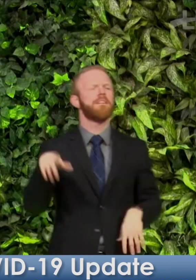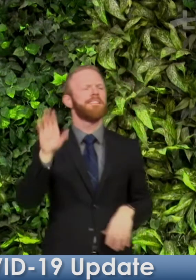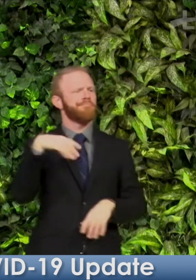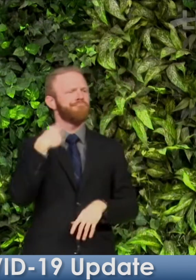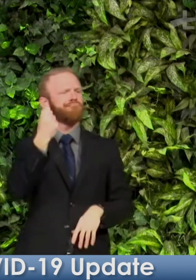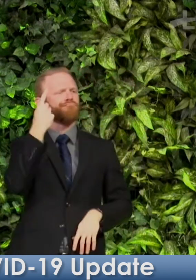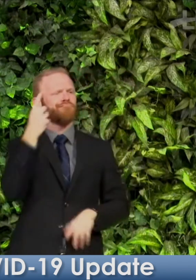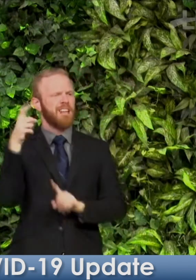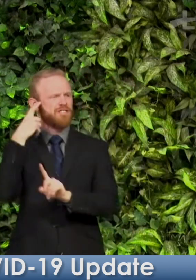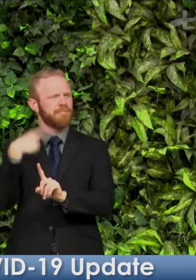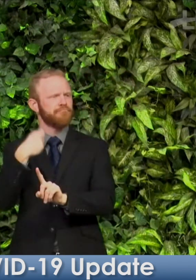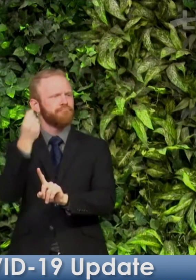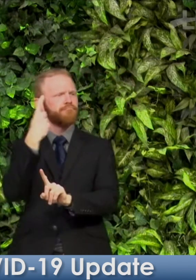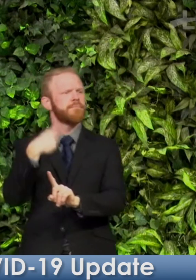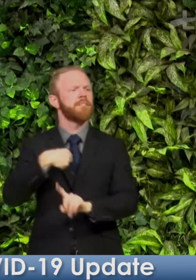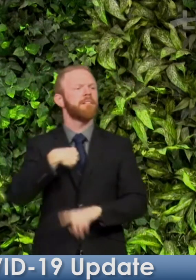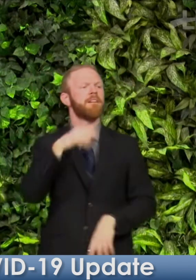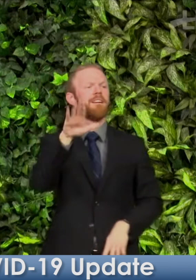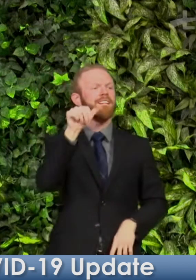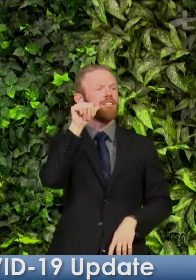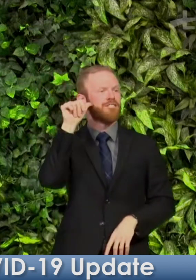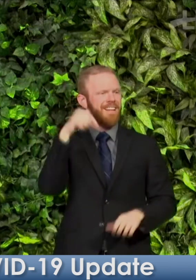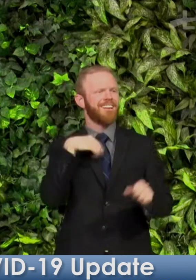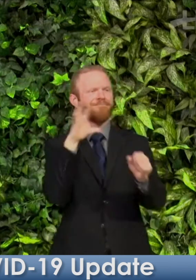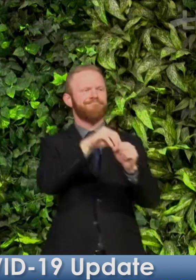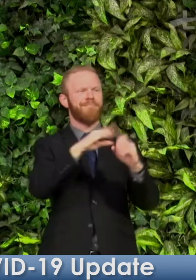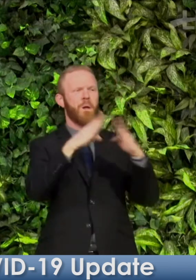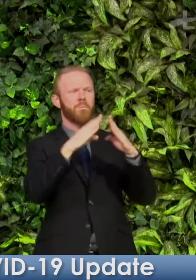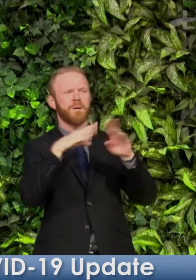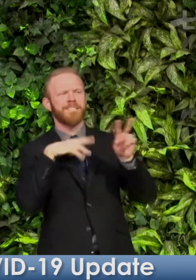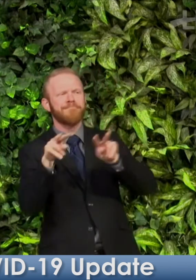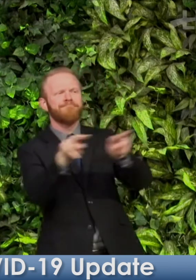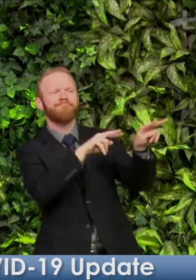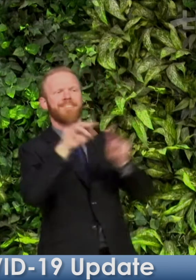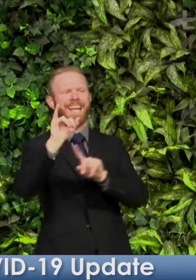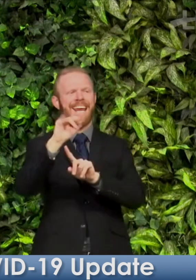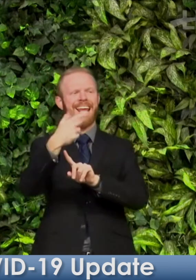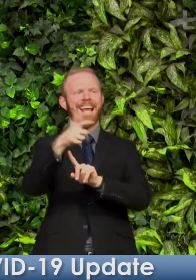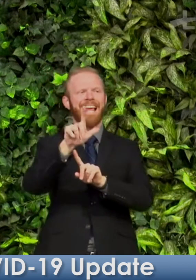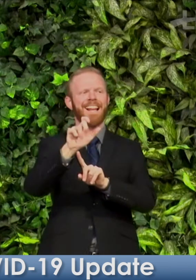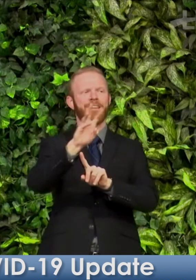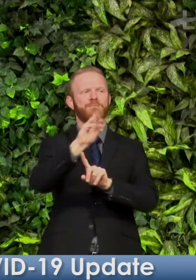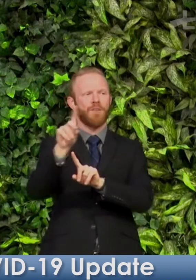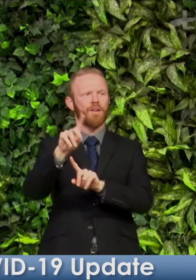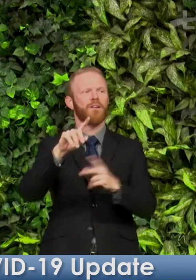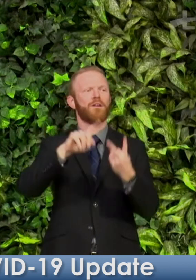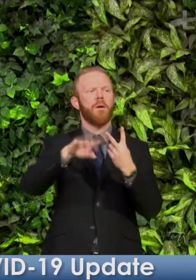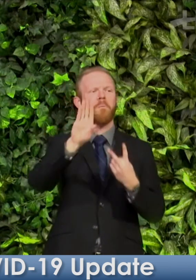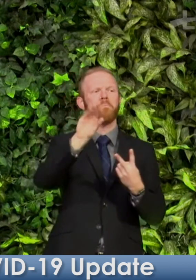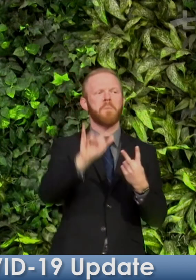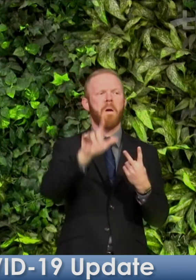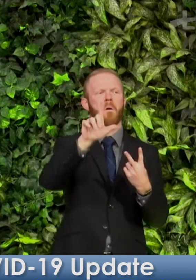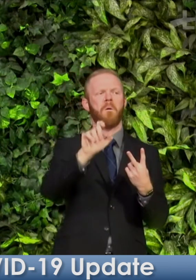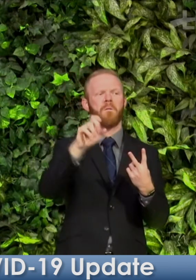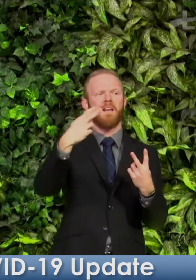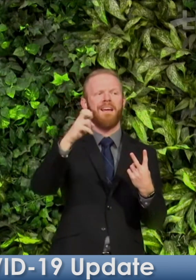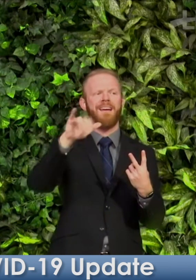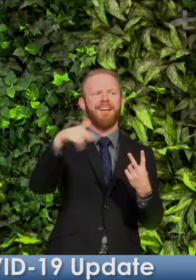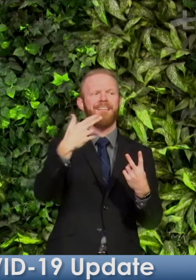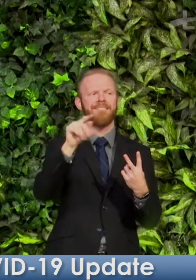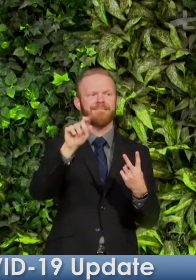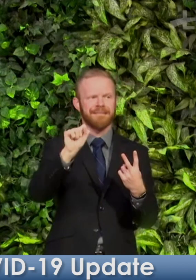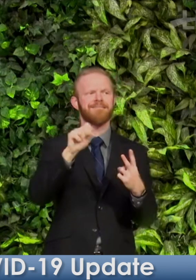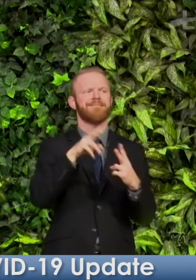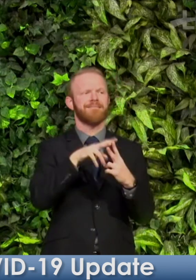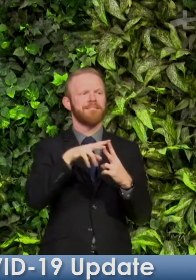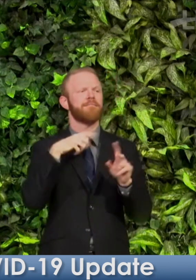community. I noted where we were in Inglewood, Boyle Heights. We were actually at a public housing project at the Boys and Girls